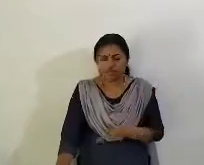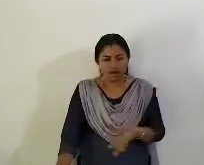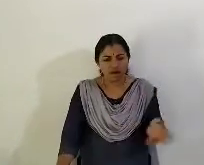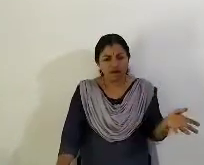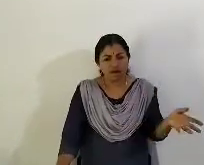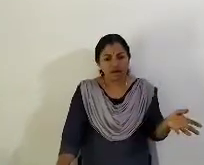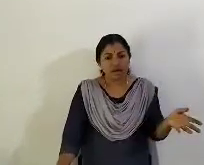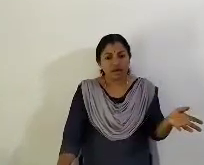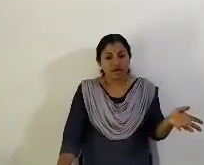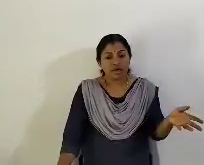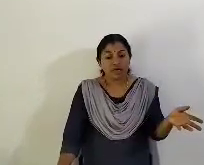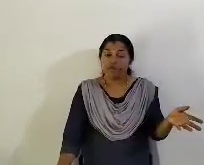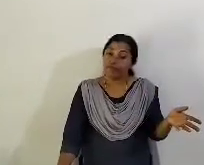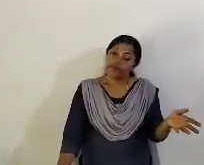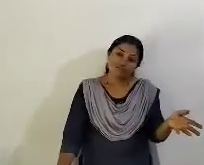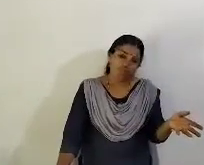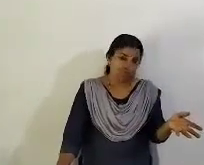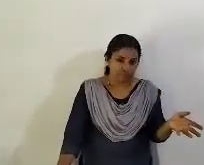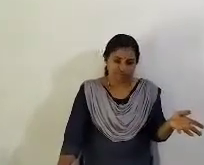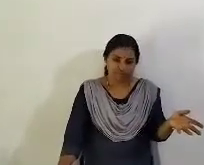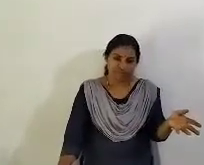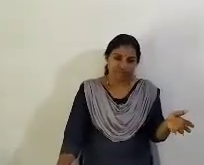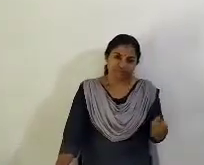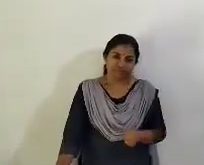are image formats.